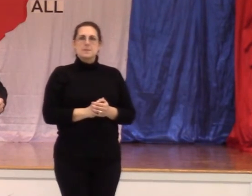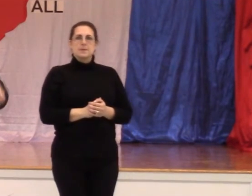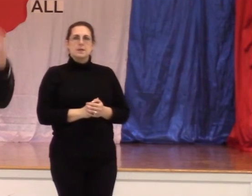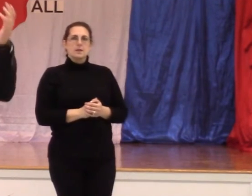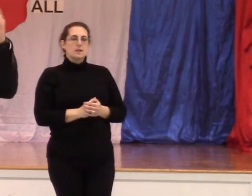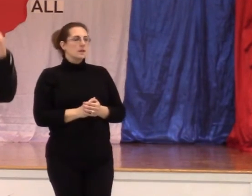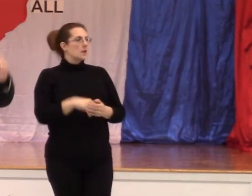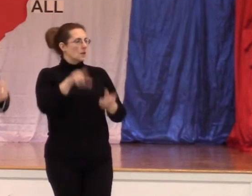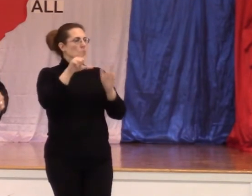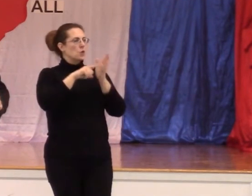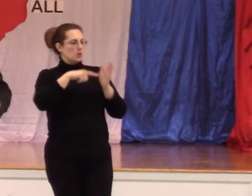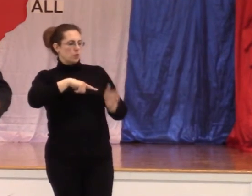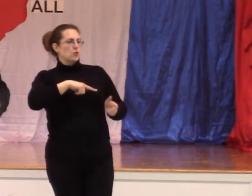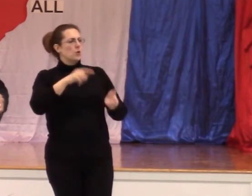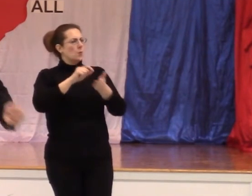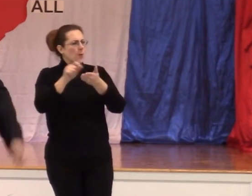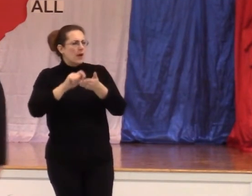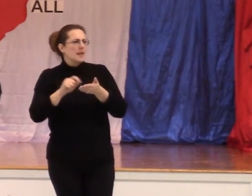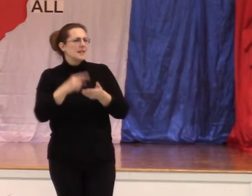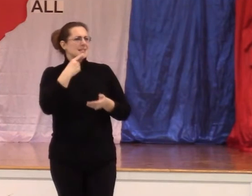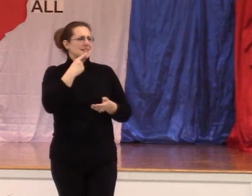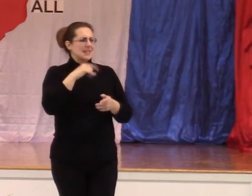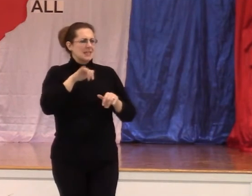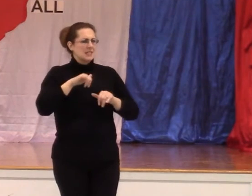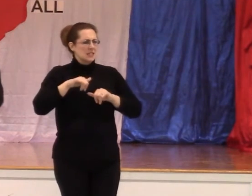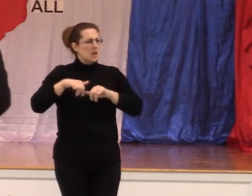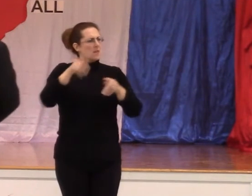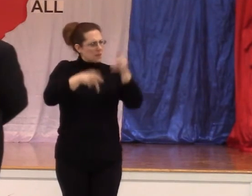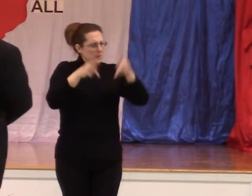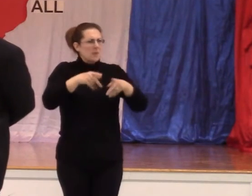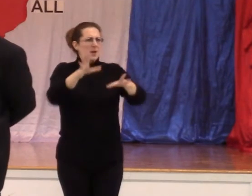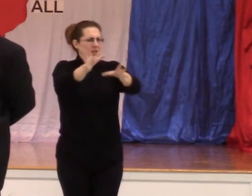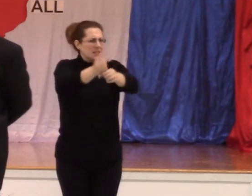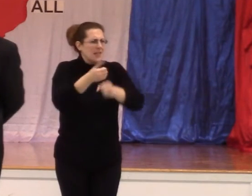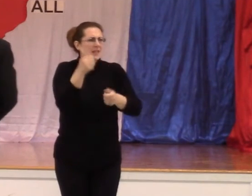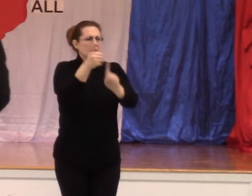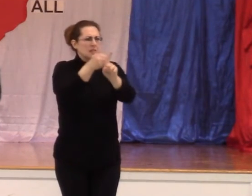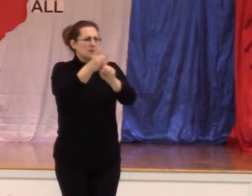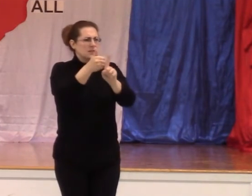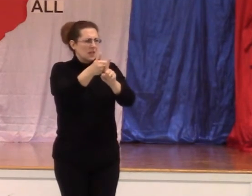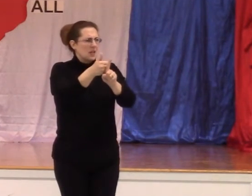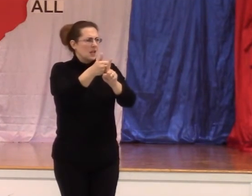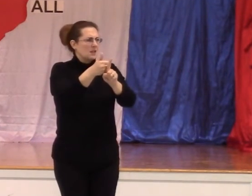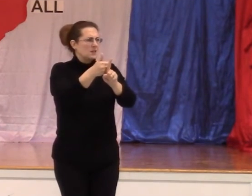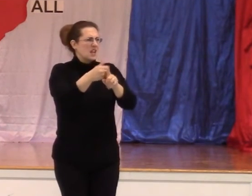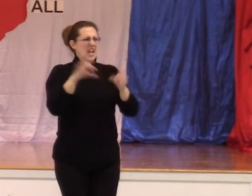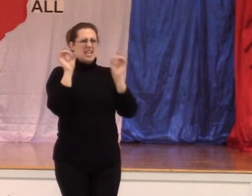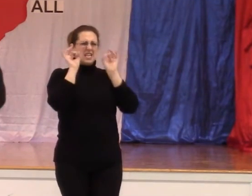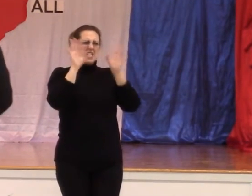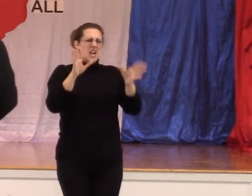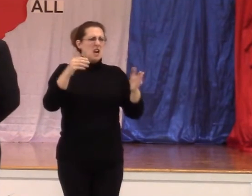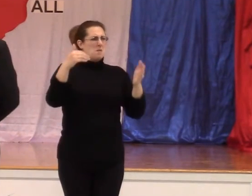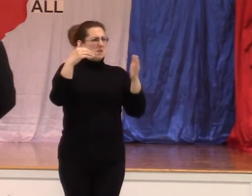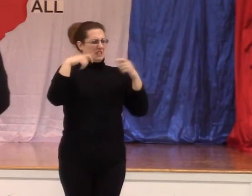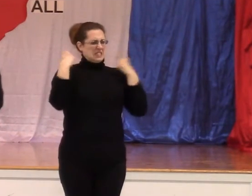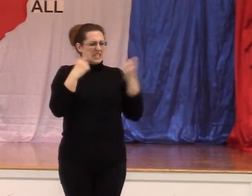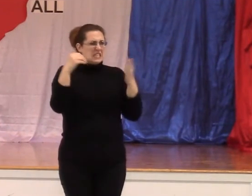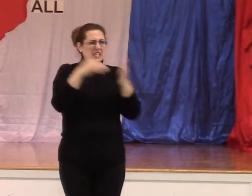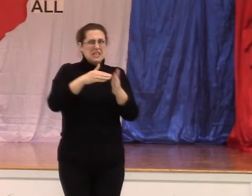So then Luther writes, and he says, you know, the peasants have taken upon themselves the burdens of three terrible sins against God and